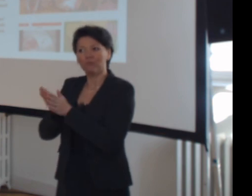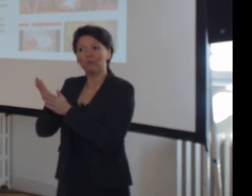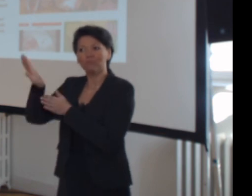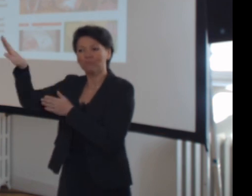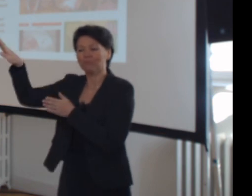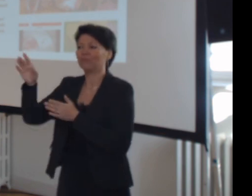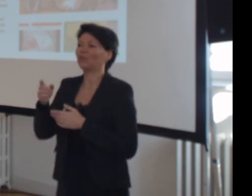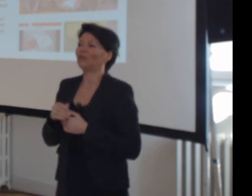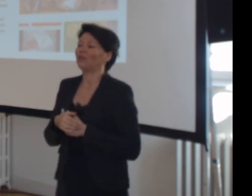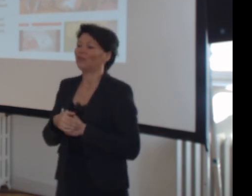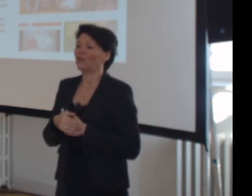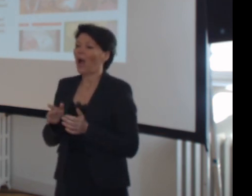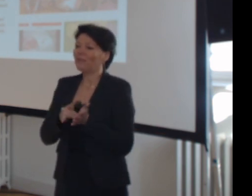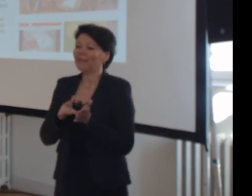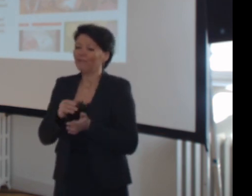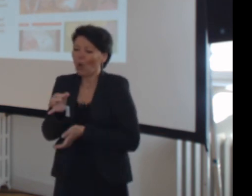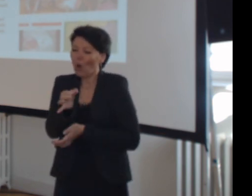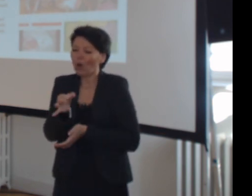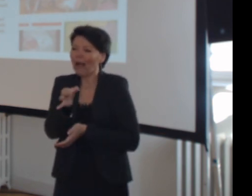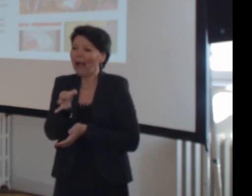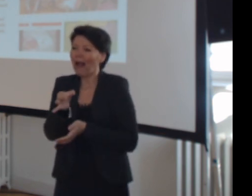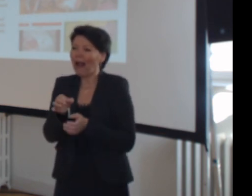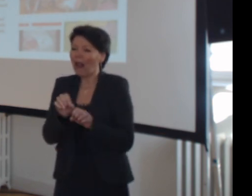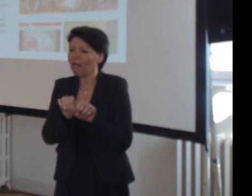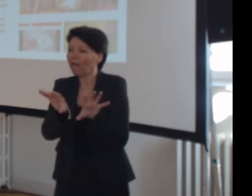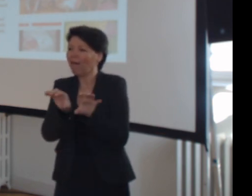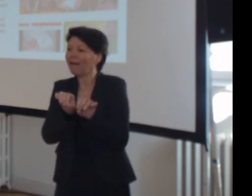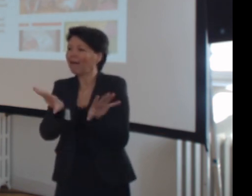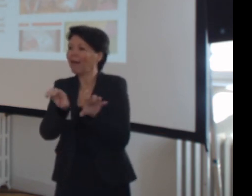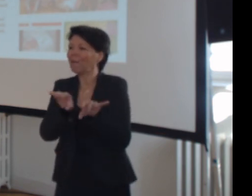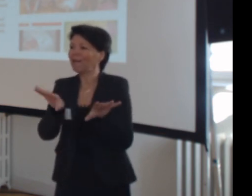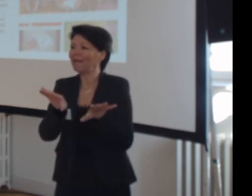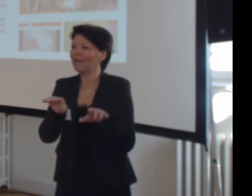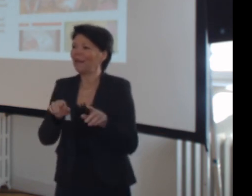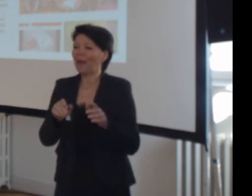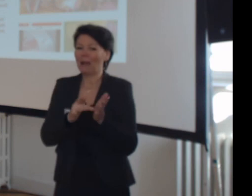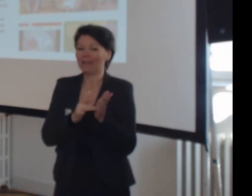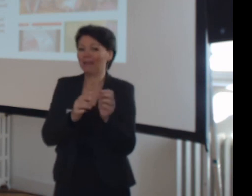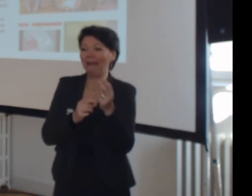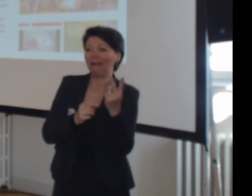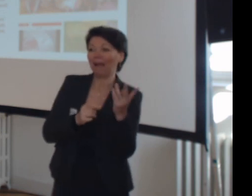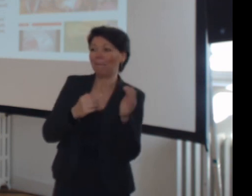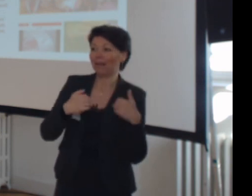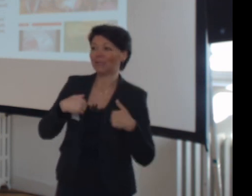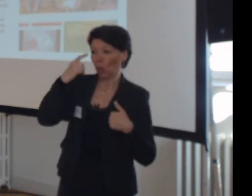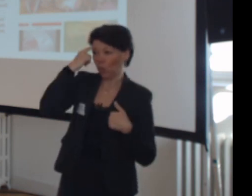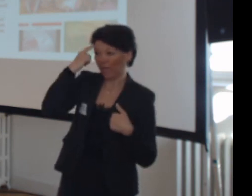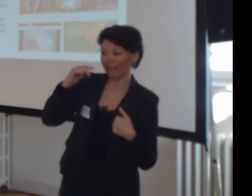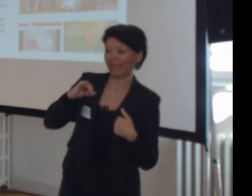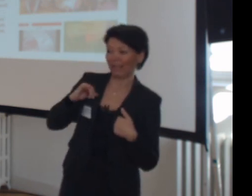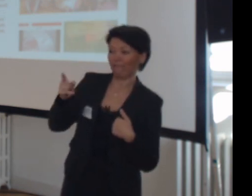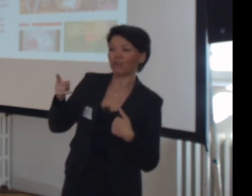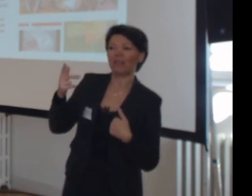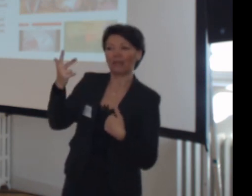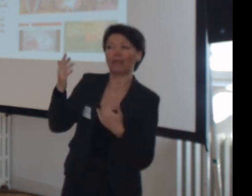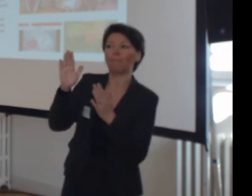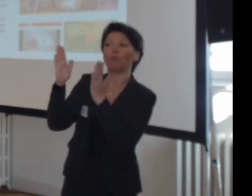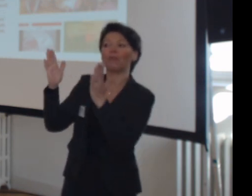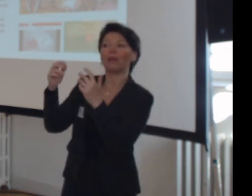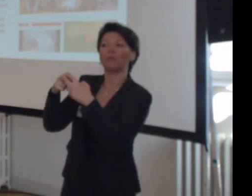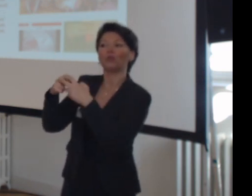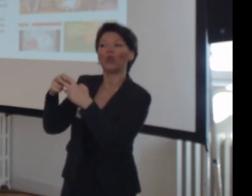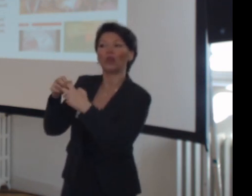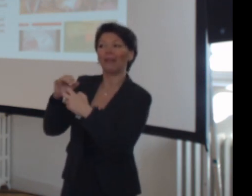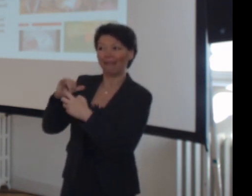promotion. People who know about this collection in 3 libraries, only in 3 libraries in Brussels, they